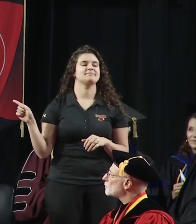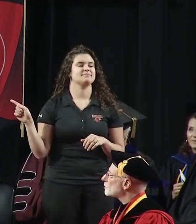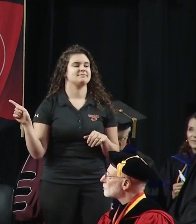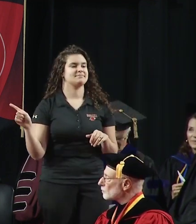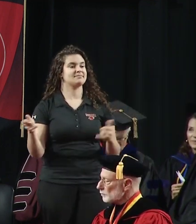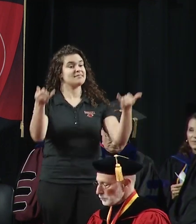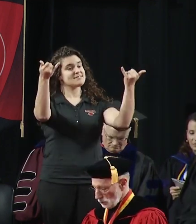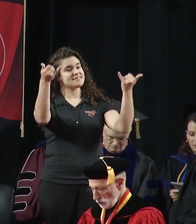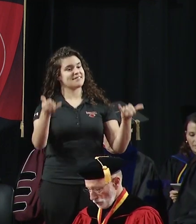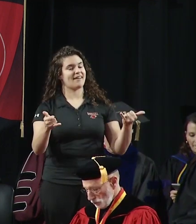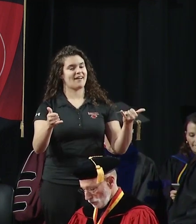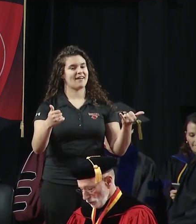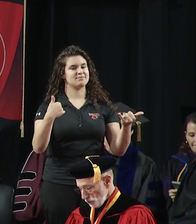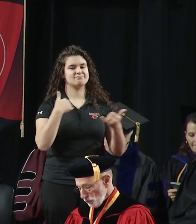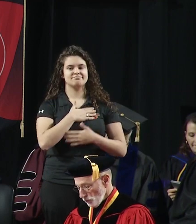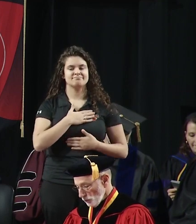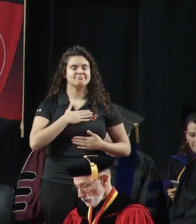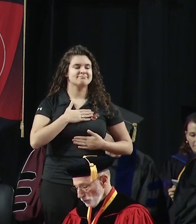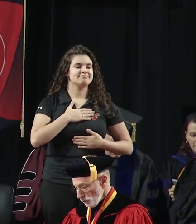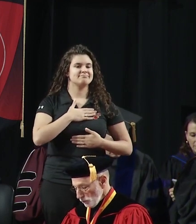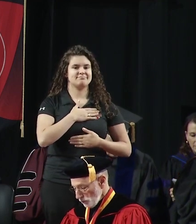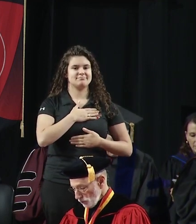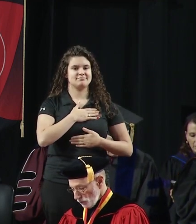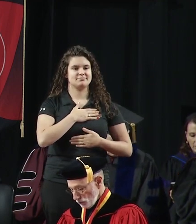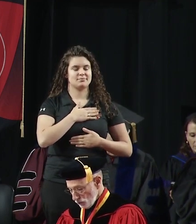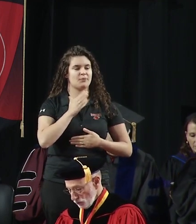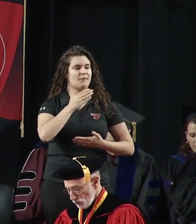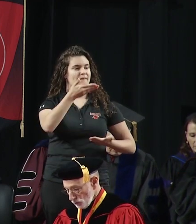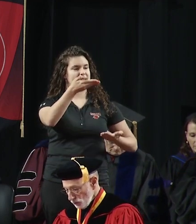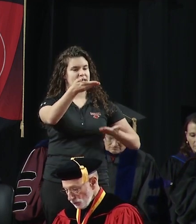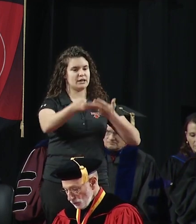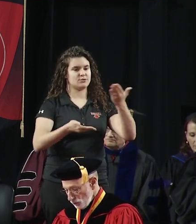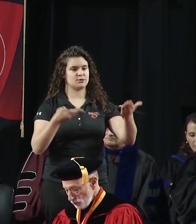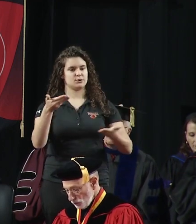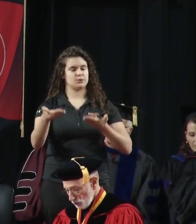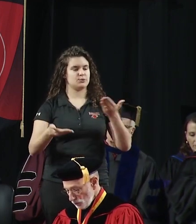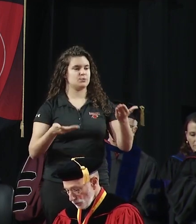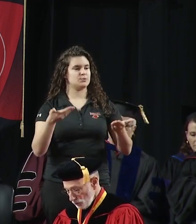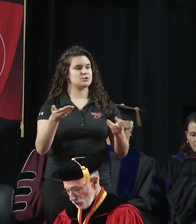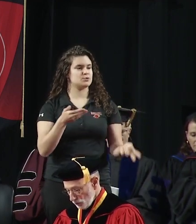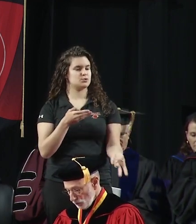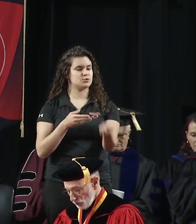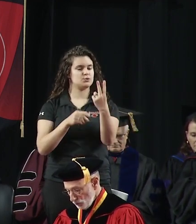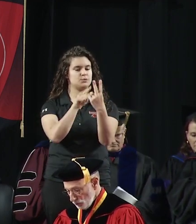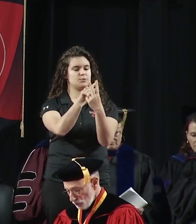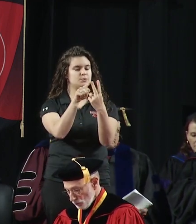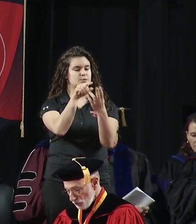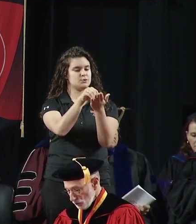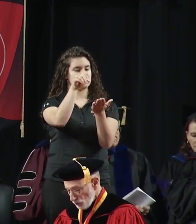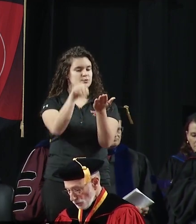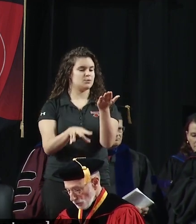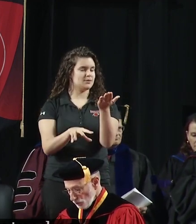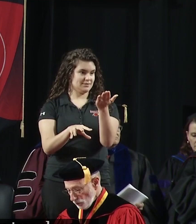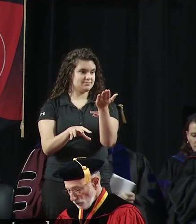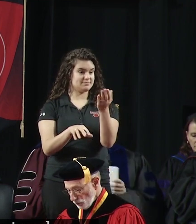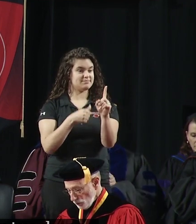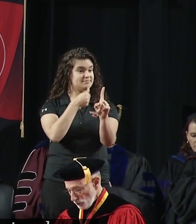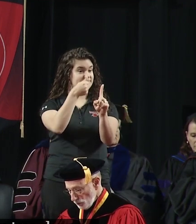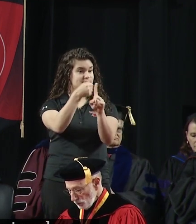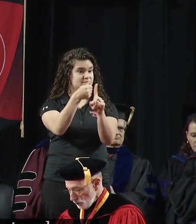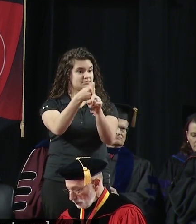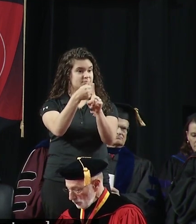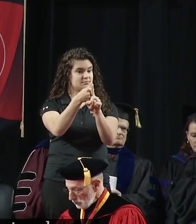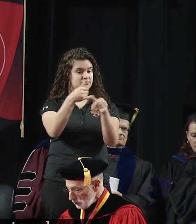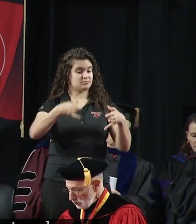It is my pleasure to introduce two students who have earned the